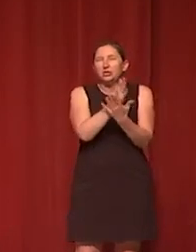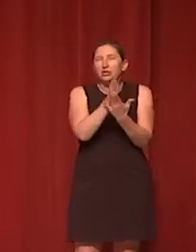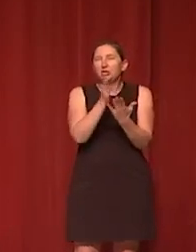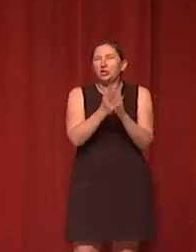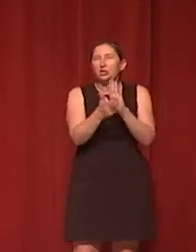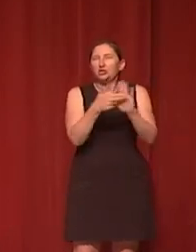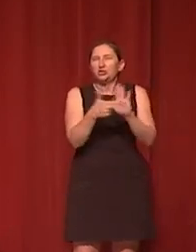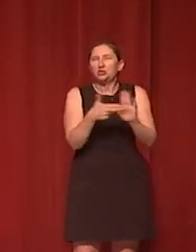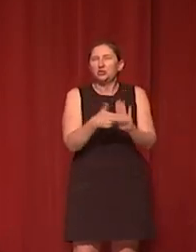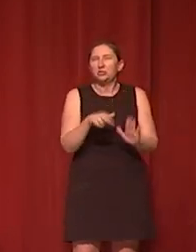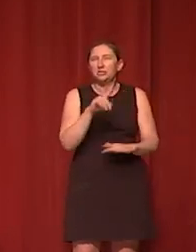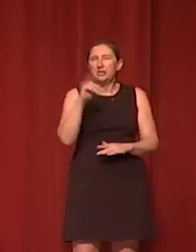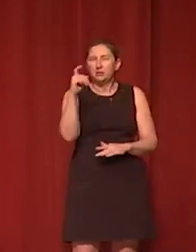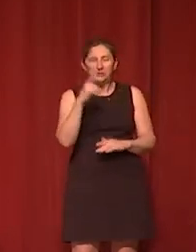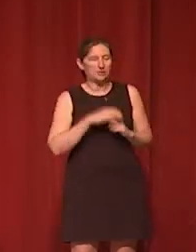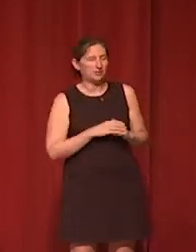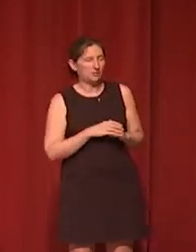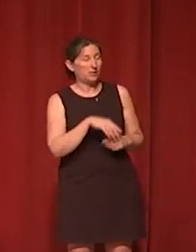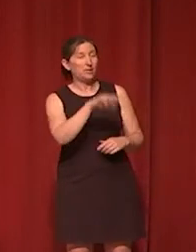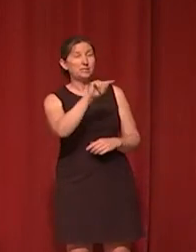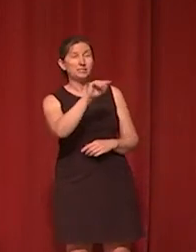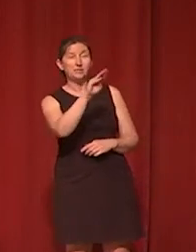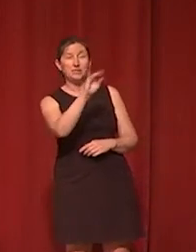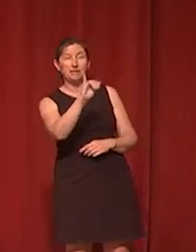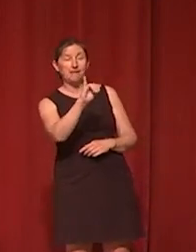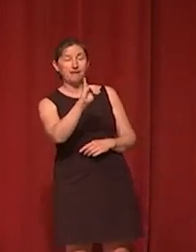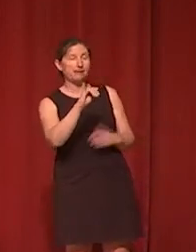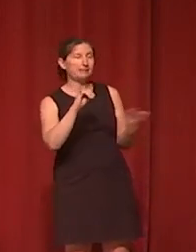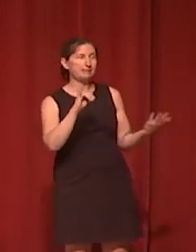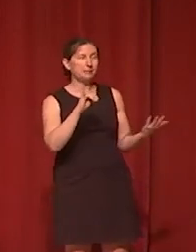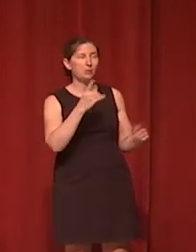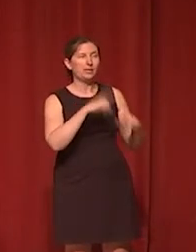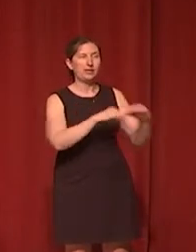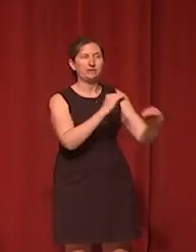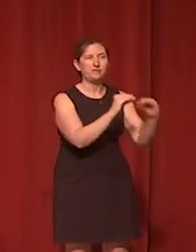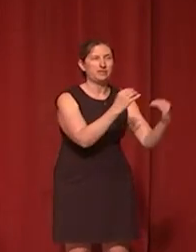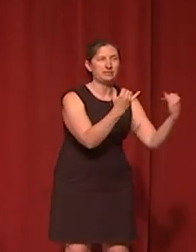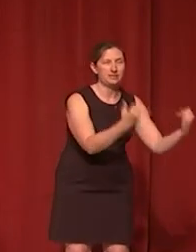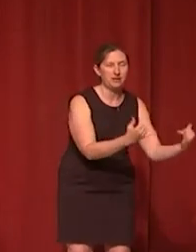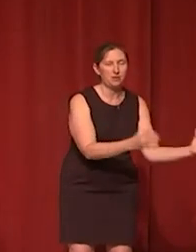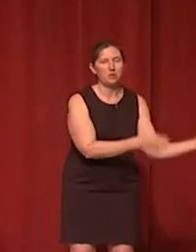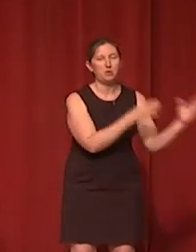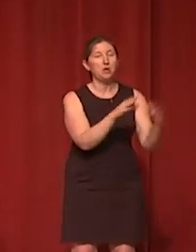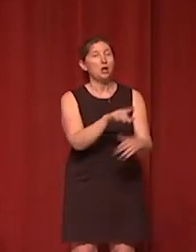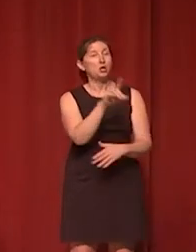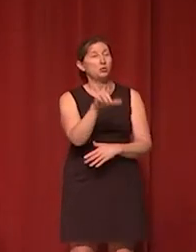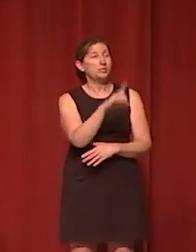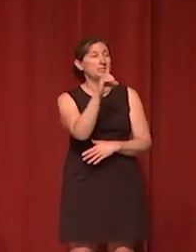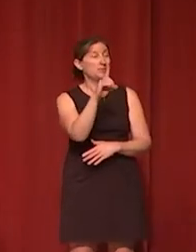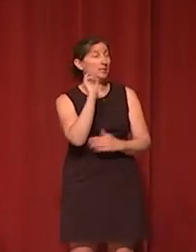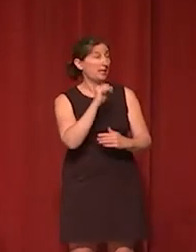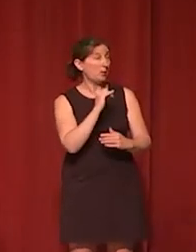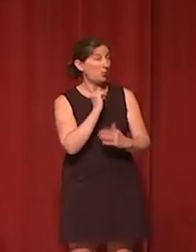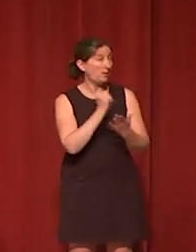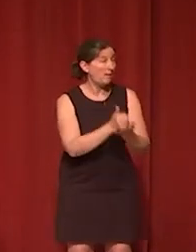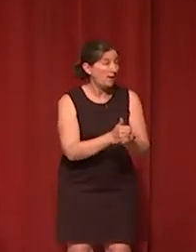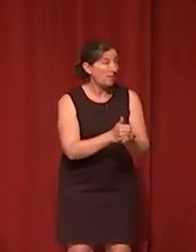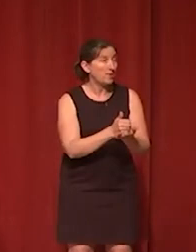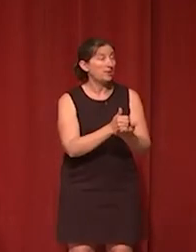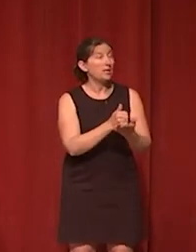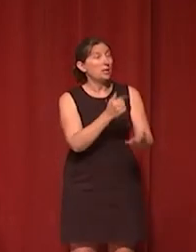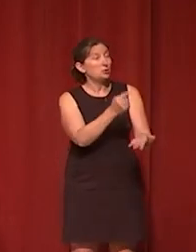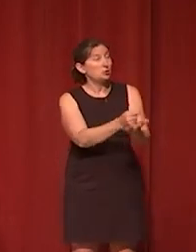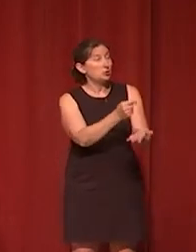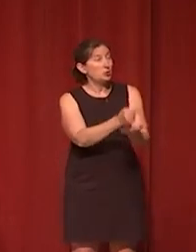but learning disabilities, can we? Is there something we can help that person with? If there's another contributing factor, ADHD or other conditions, can we